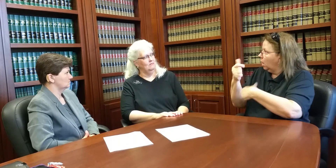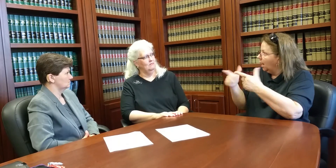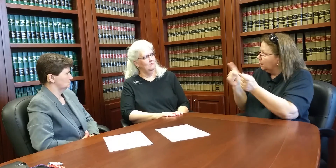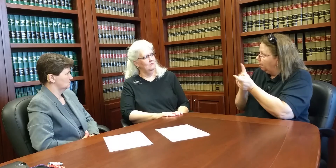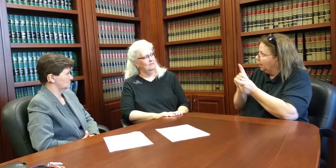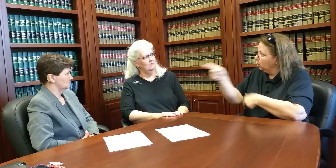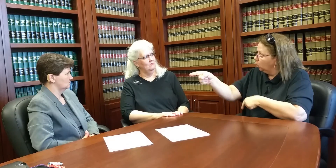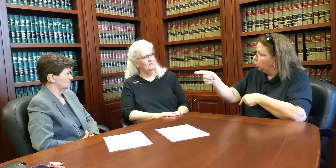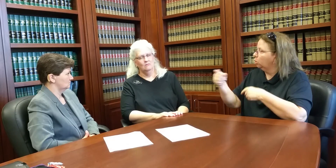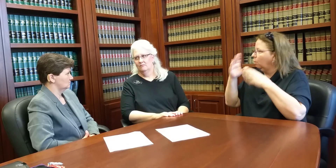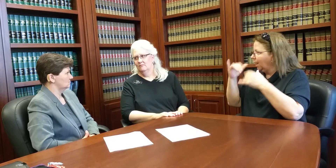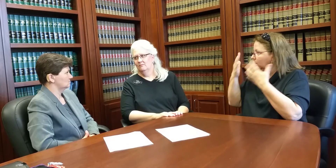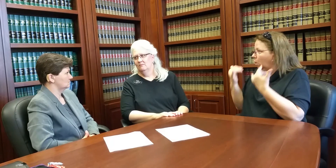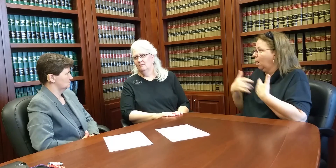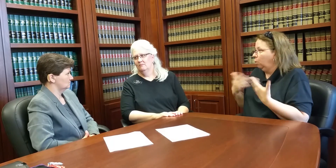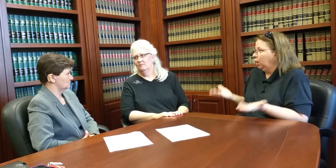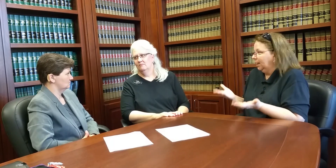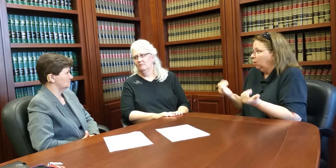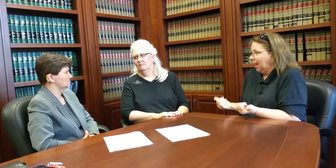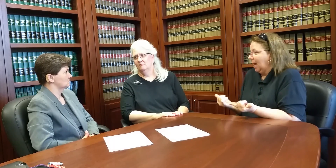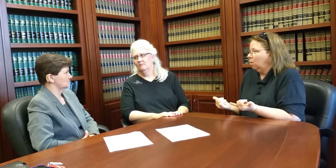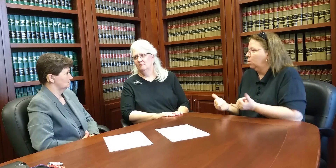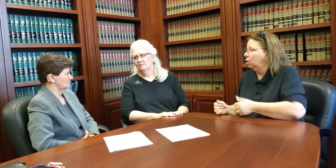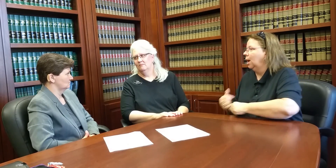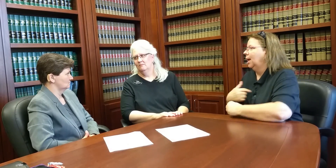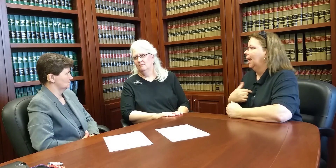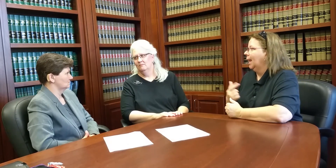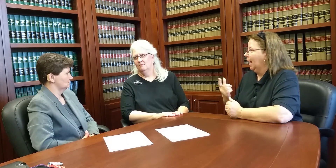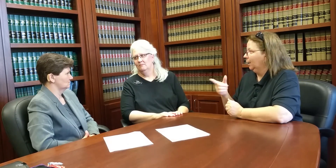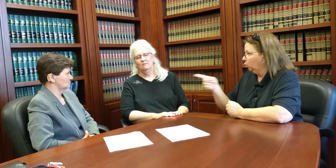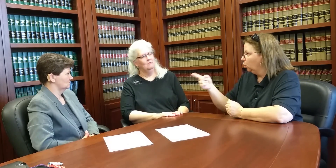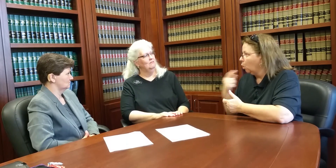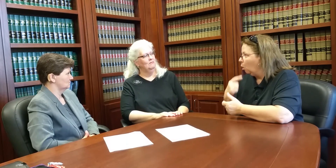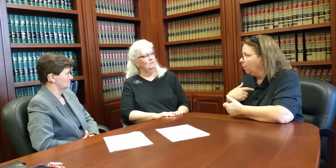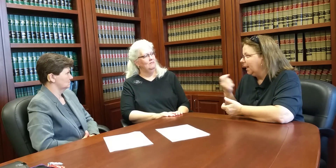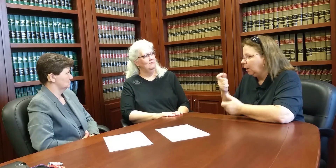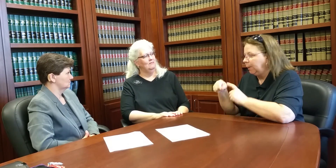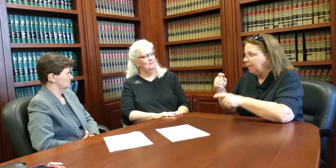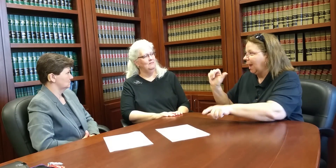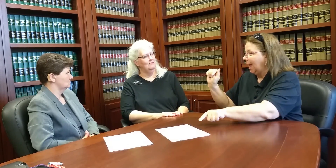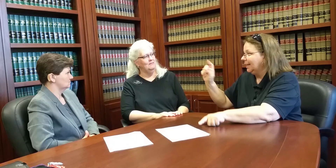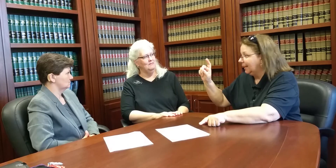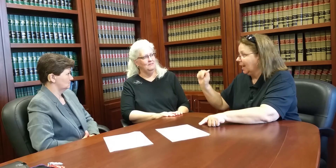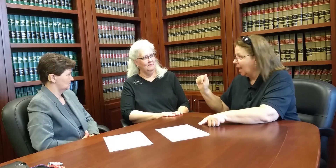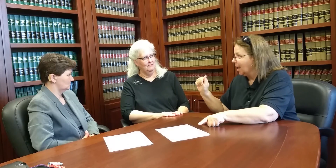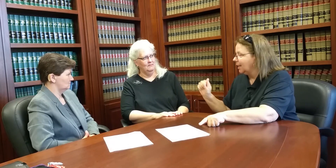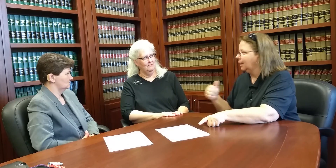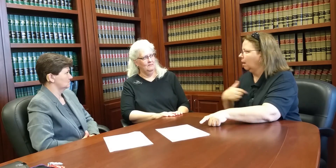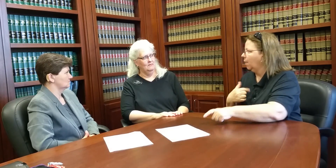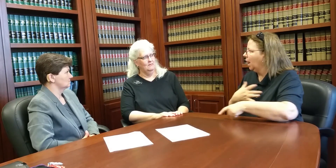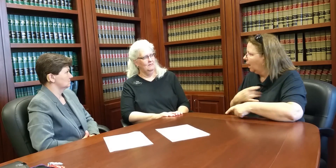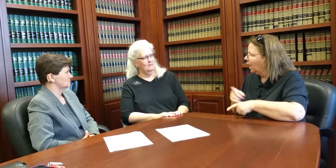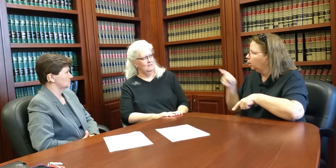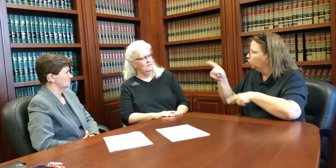Let's leave those of us what we're here now. And you told me a little bit about ADI. I'd like you